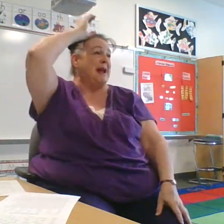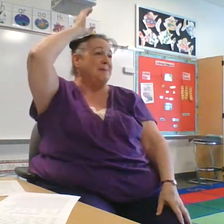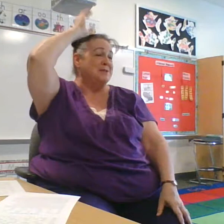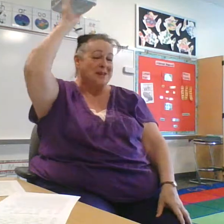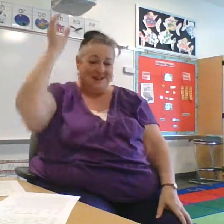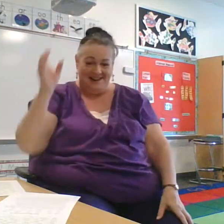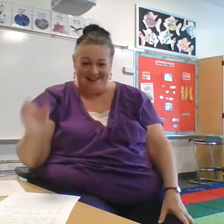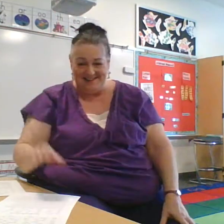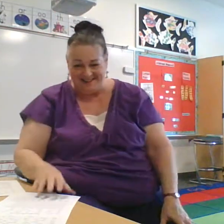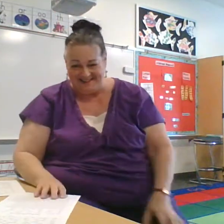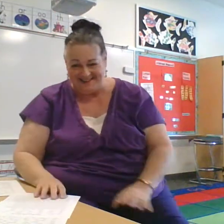cabbage.